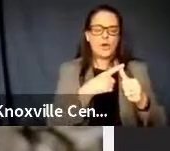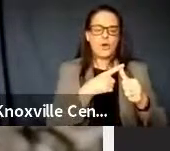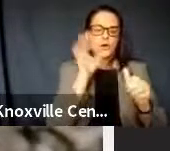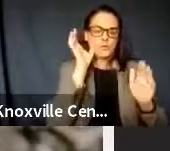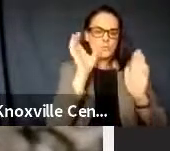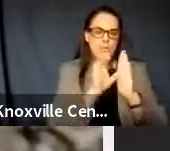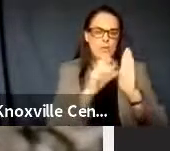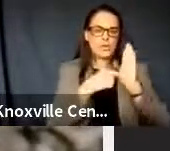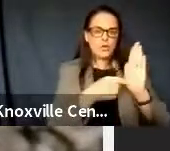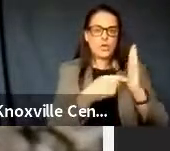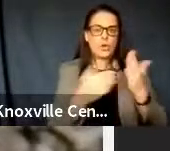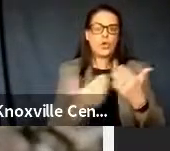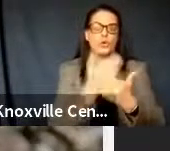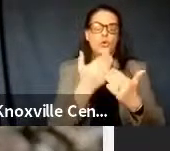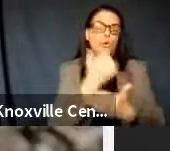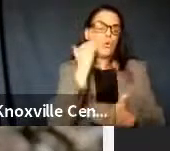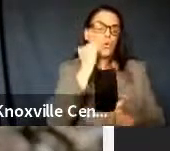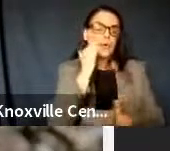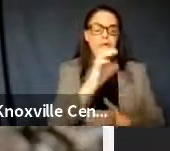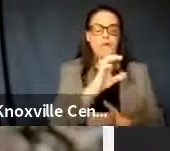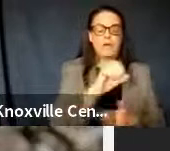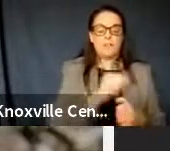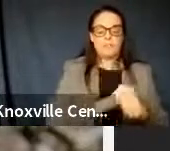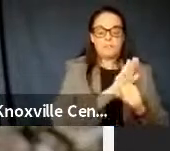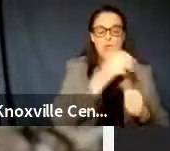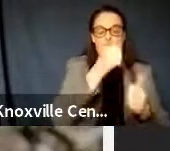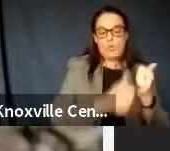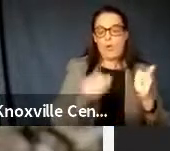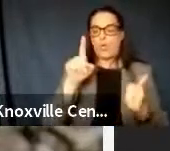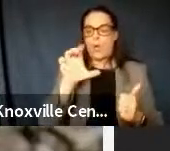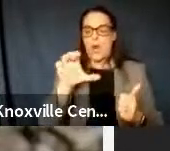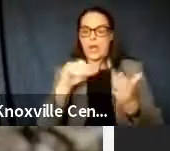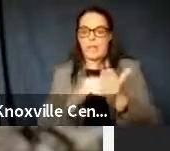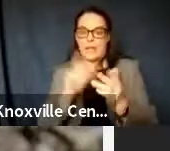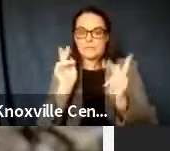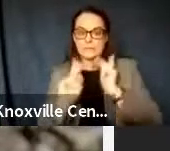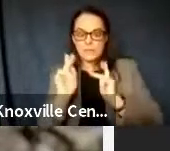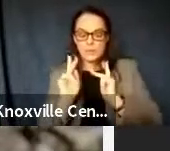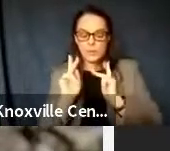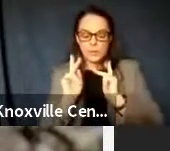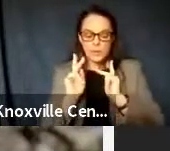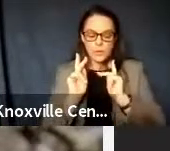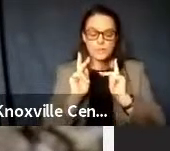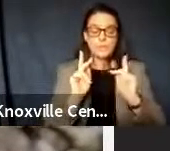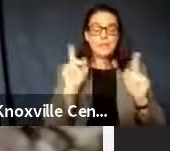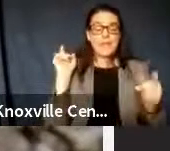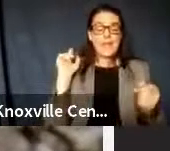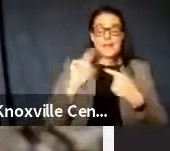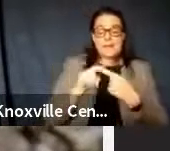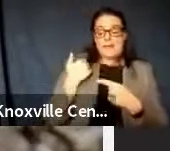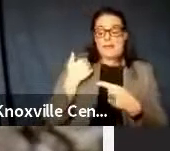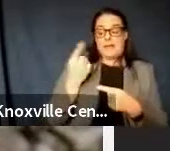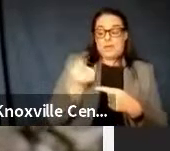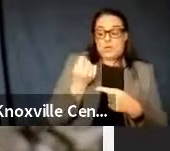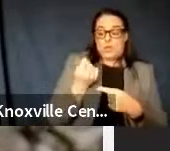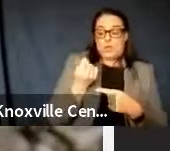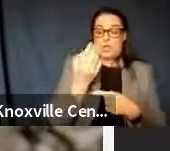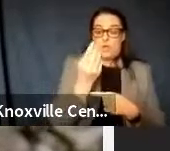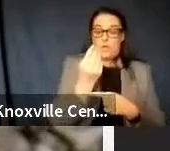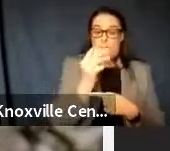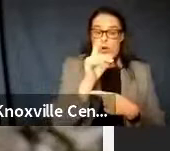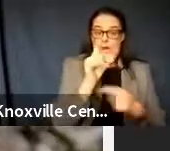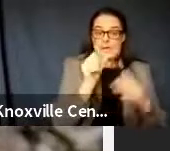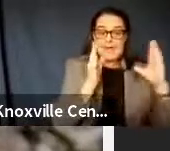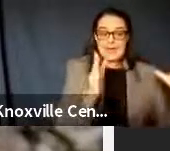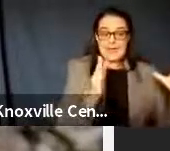chart, shows new daily COVID cases per 100,000 population. As of Tuesday, our 14-day trend line shows